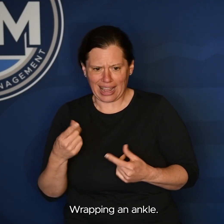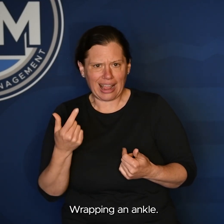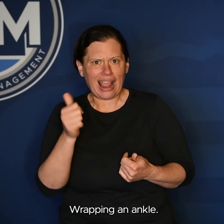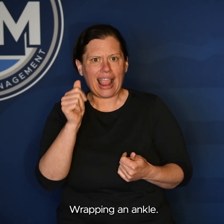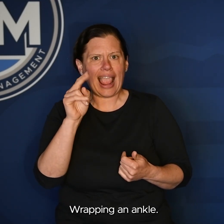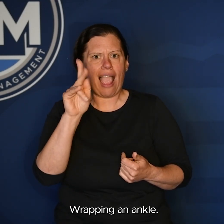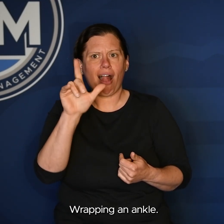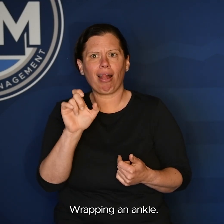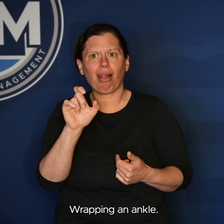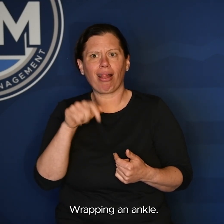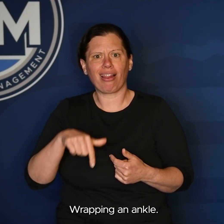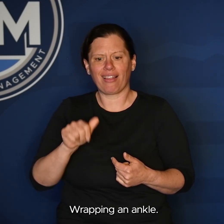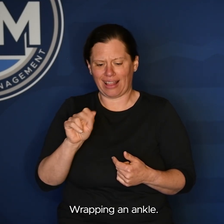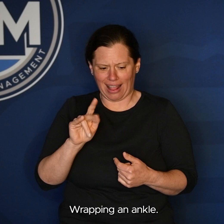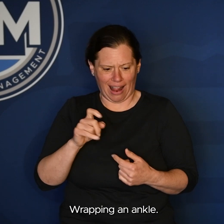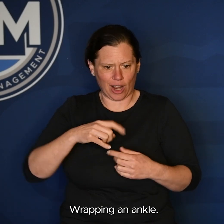Wrapping an ankle.